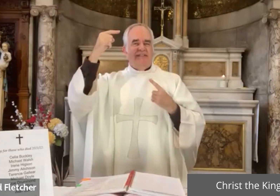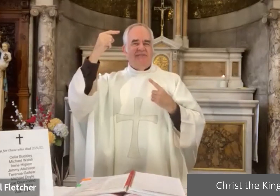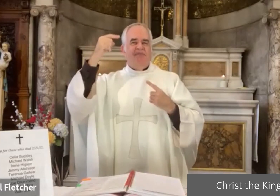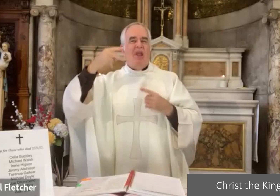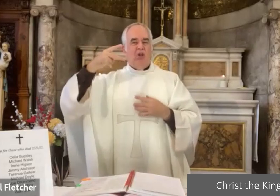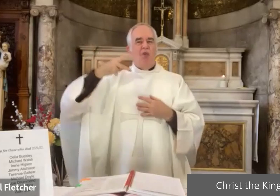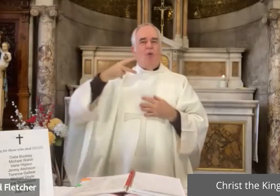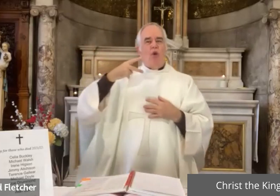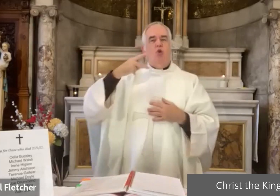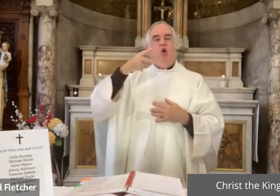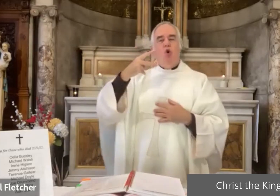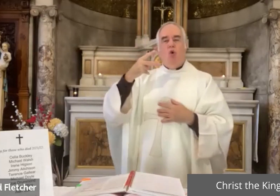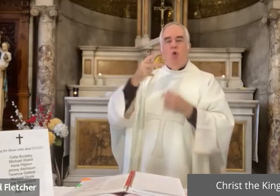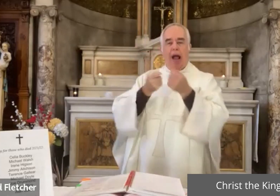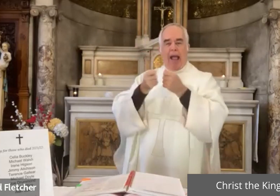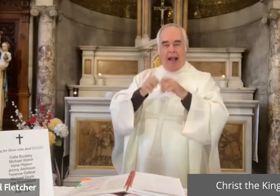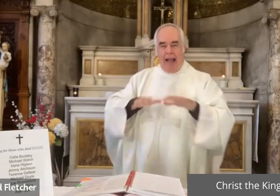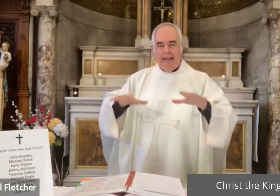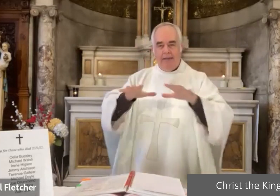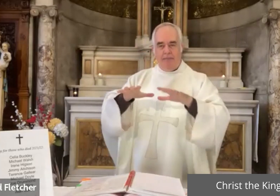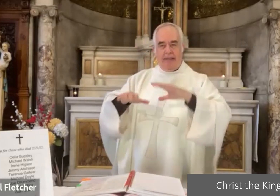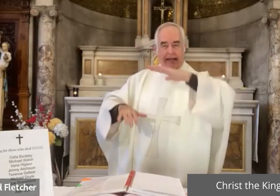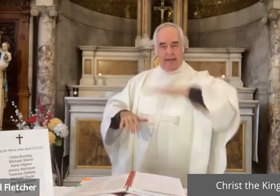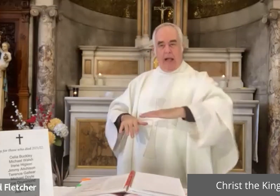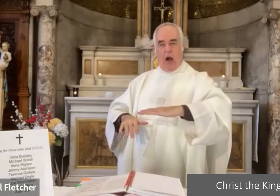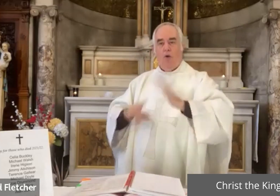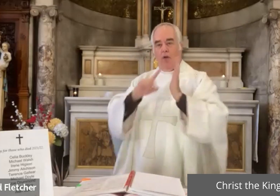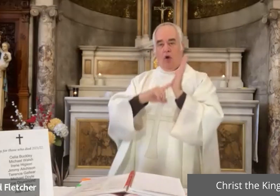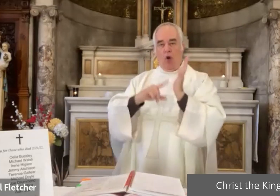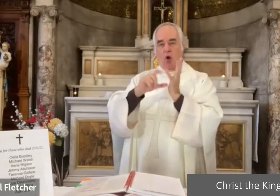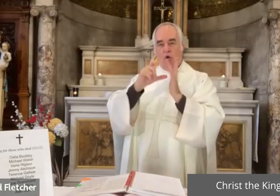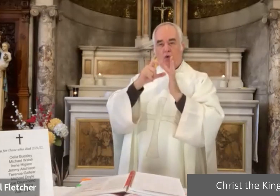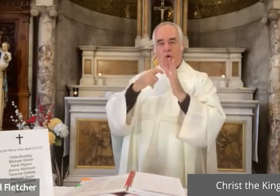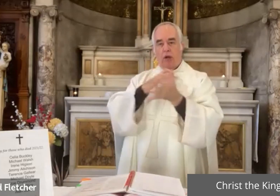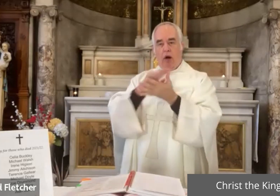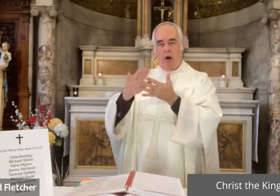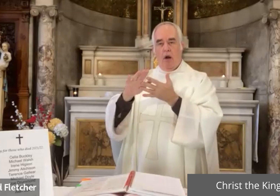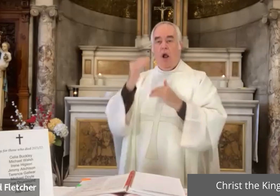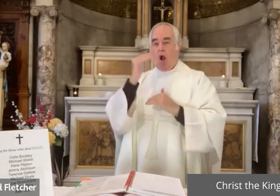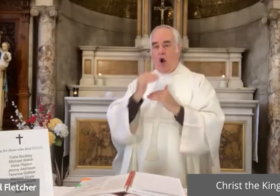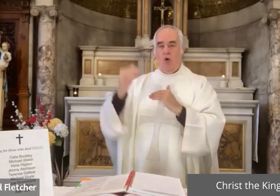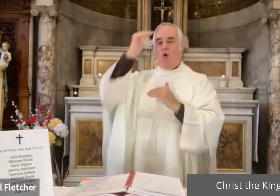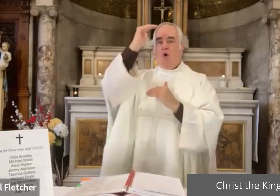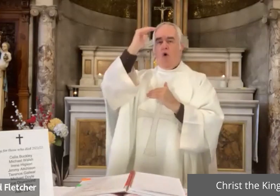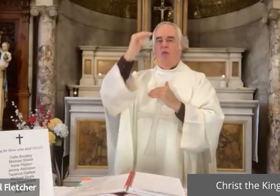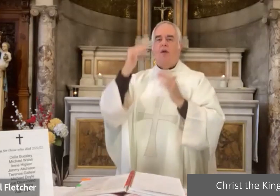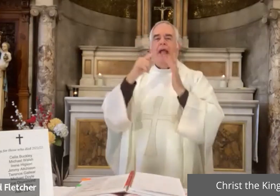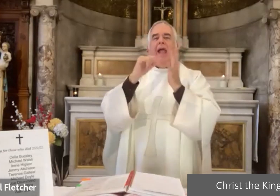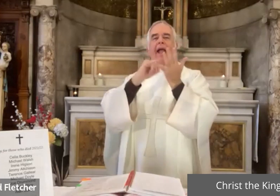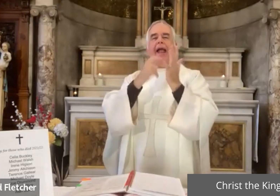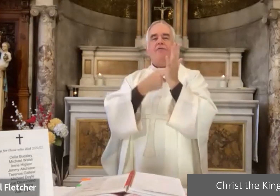different, so there were two kingdoms, star Judah and